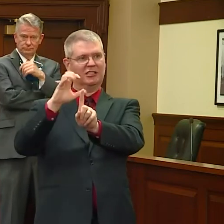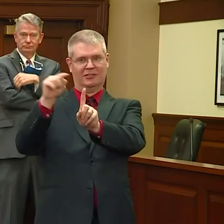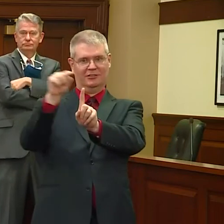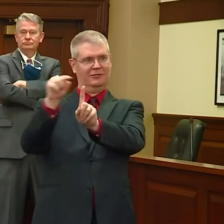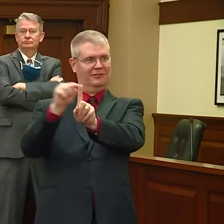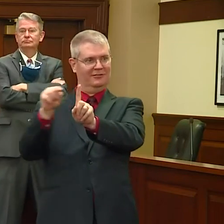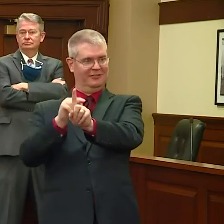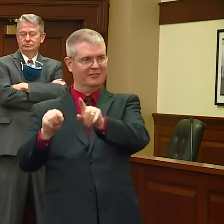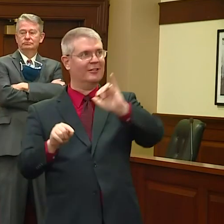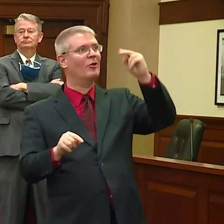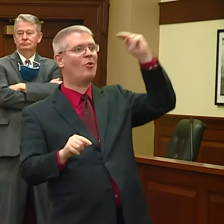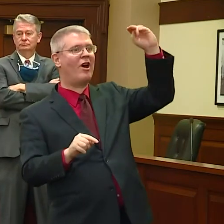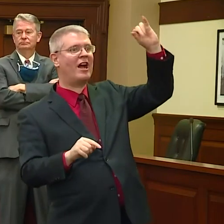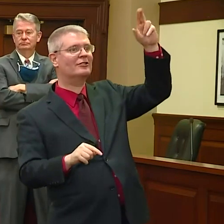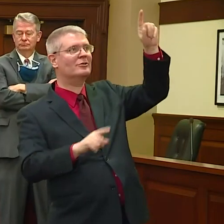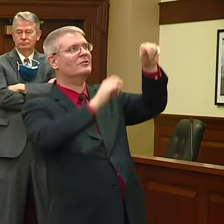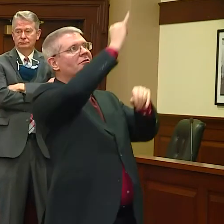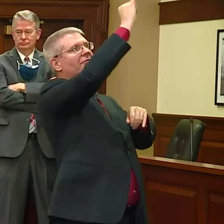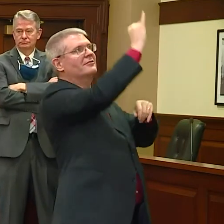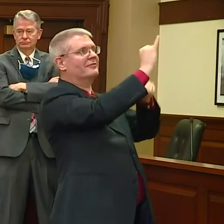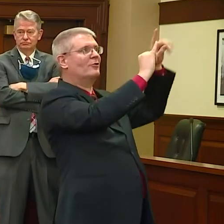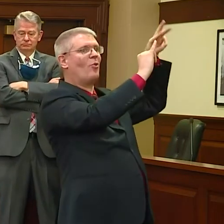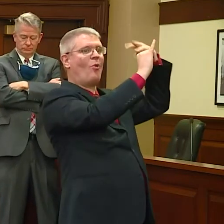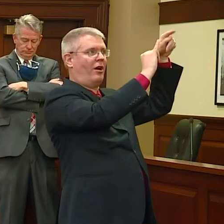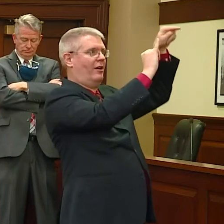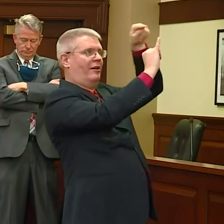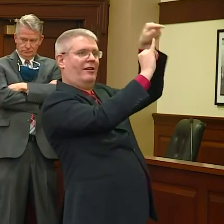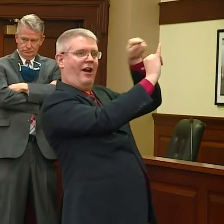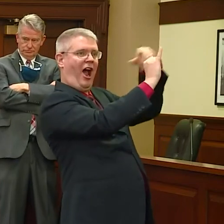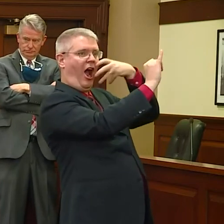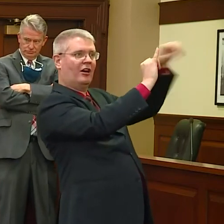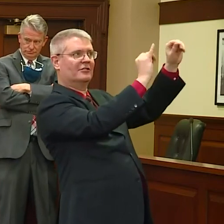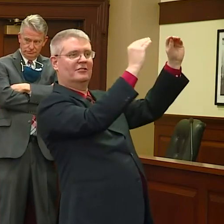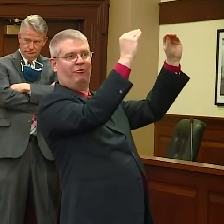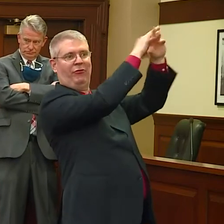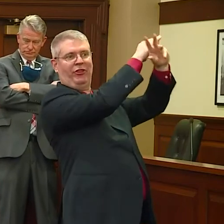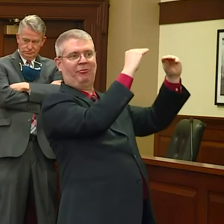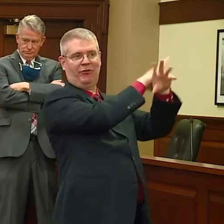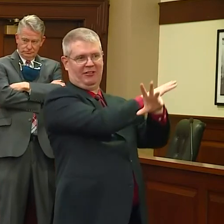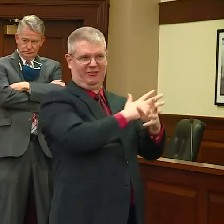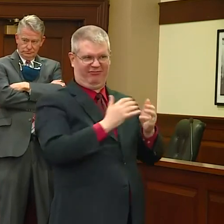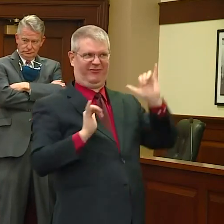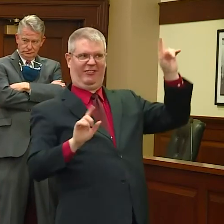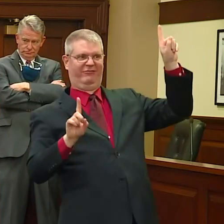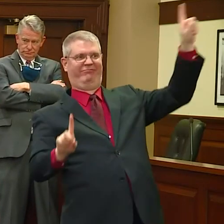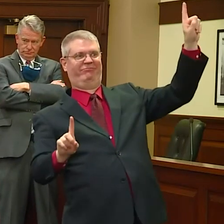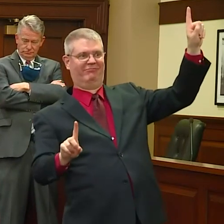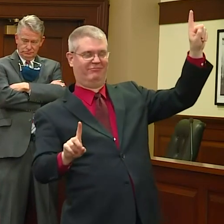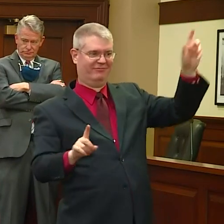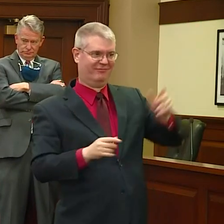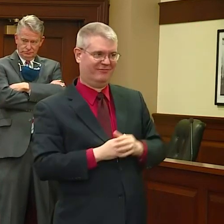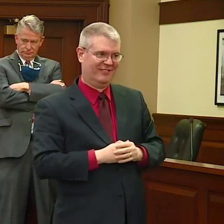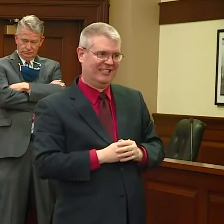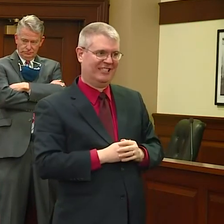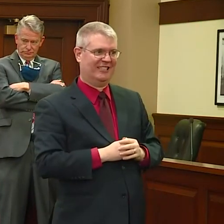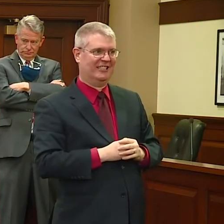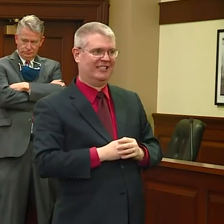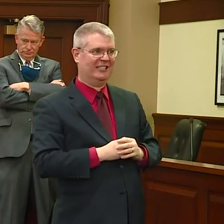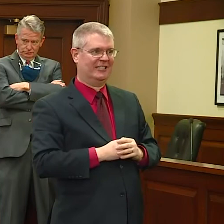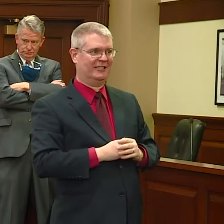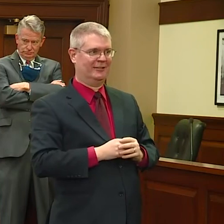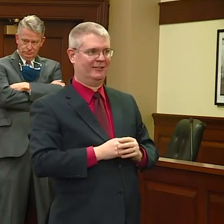geography, climate, are seeing the similar things to what we are. Our eastern part of the state, our western part of